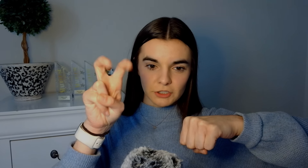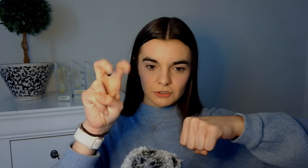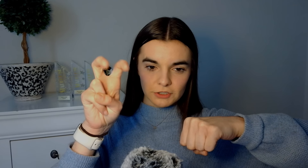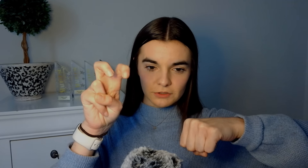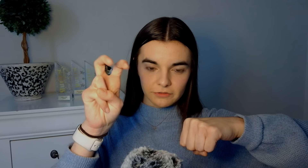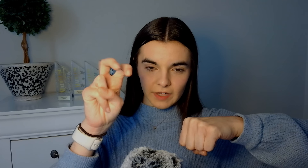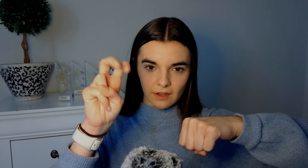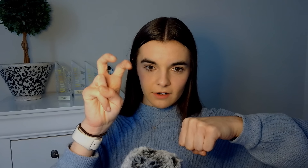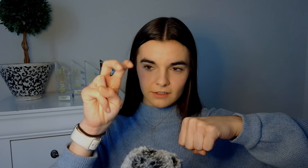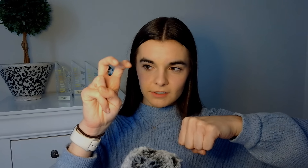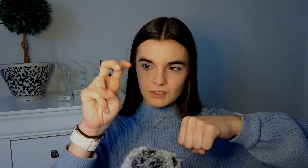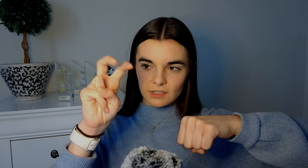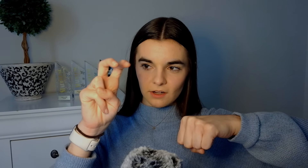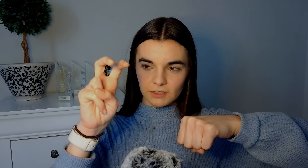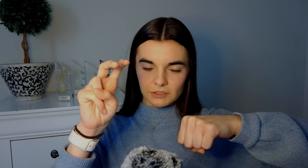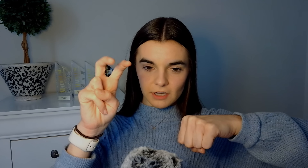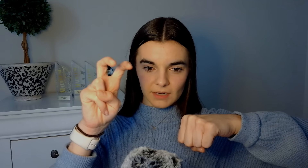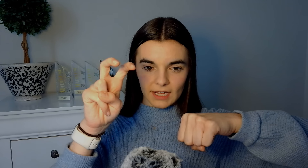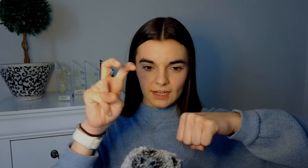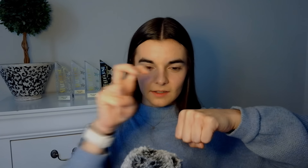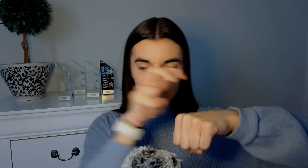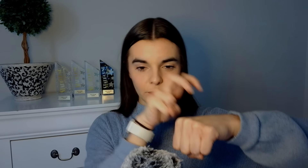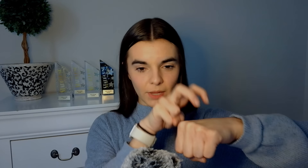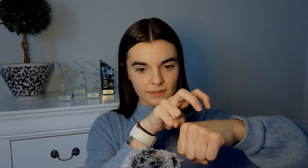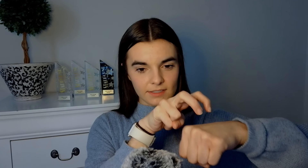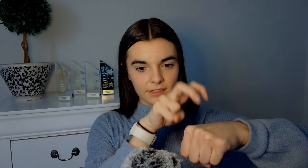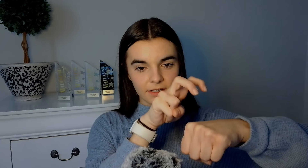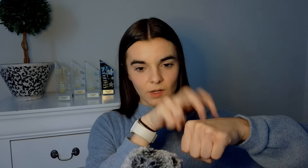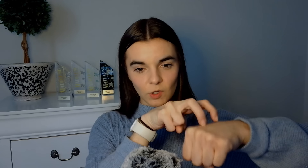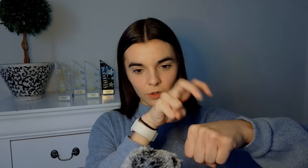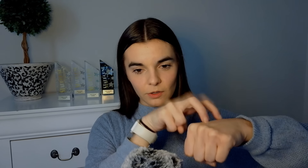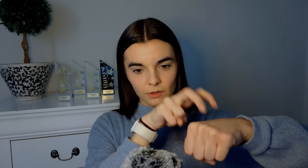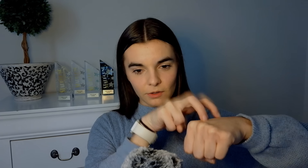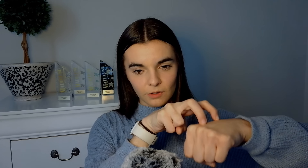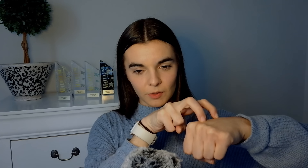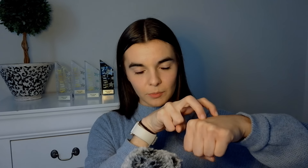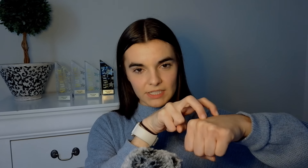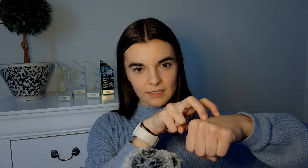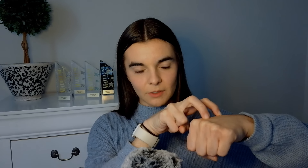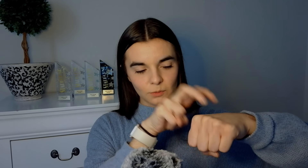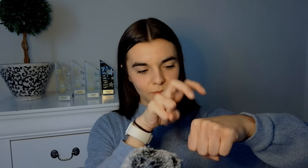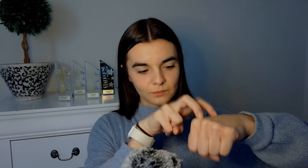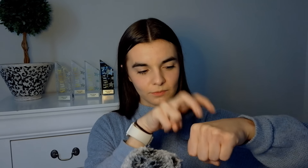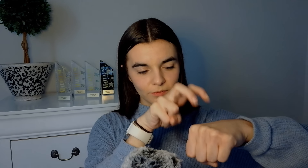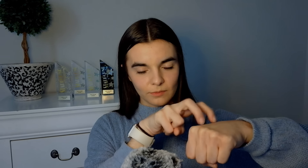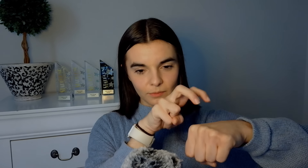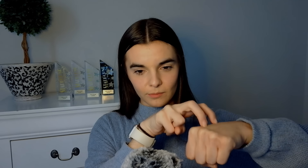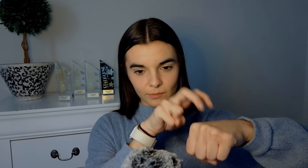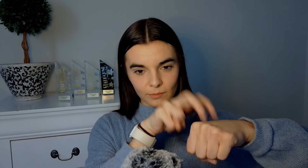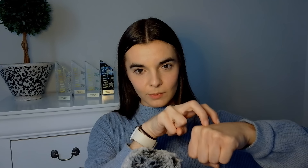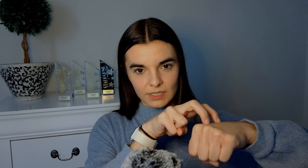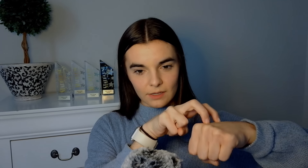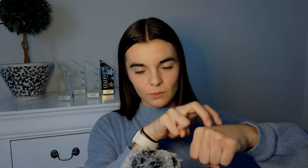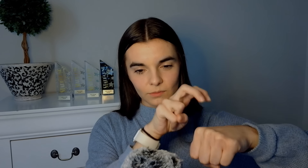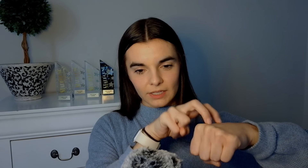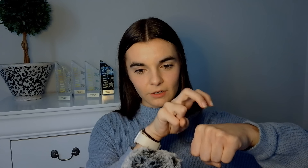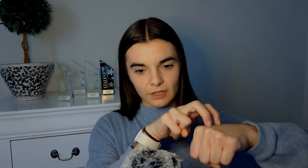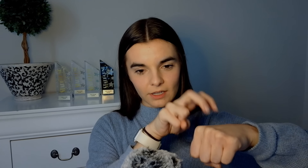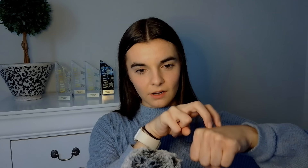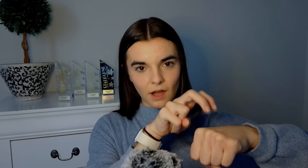2 fingers on your dominant hand bent. Potato. Potato. Like you're gonna